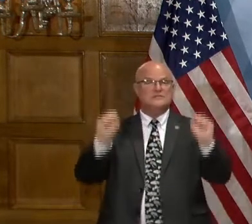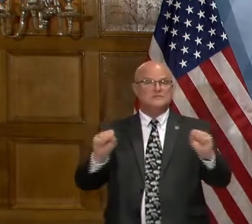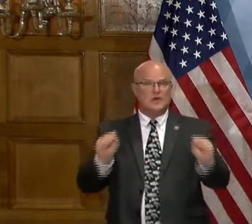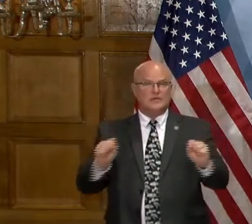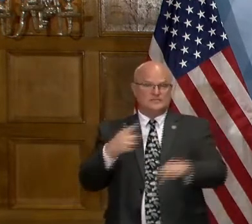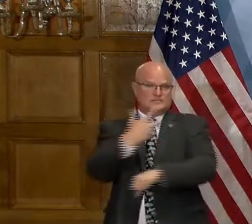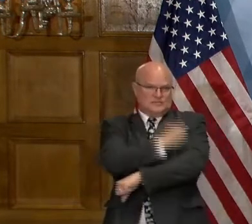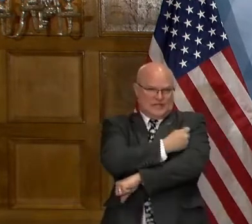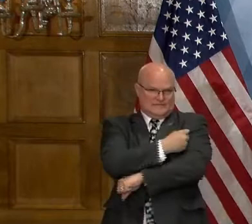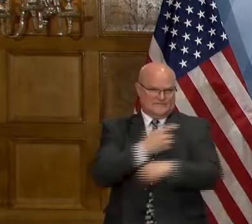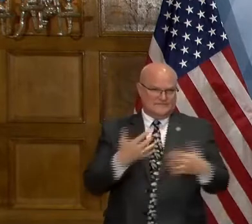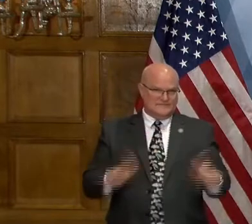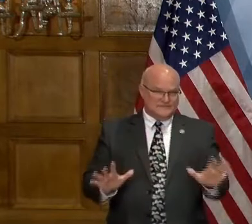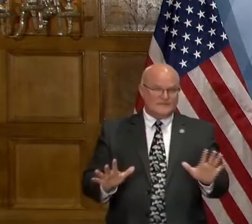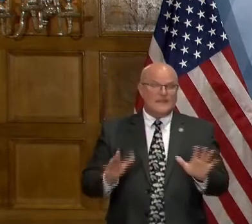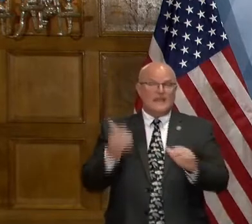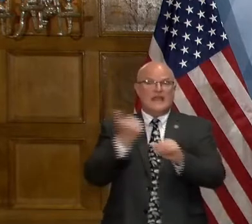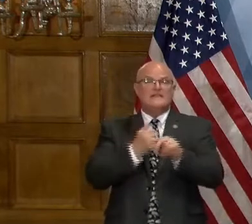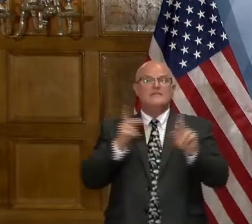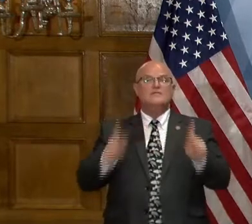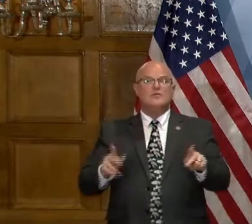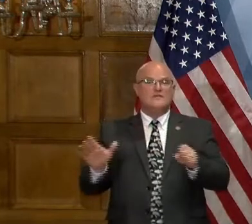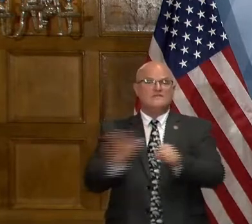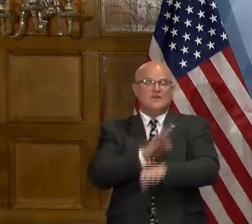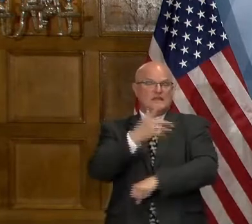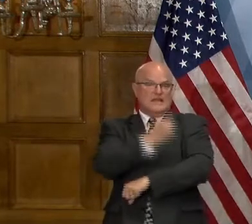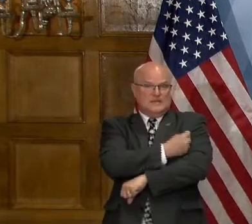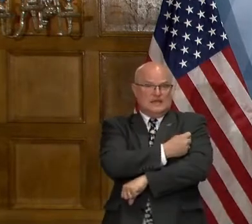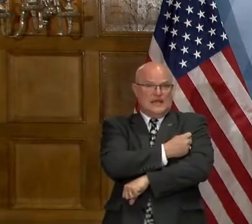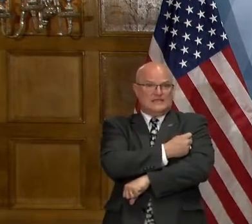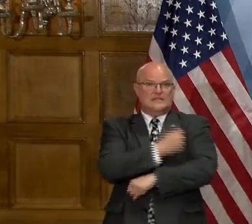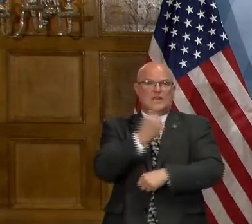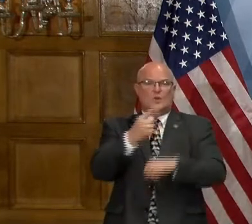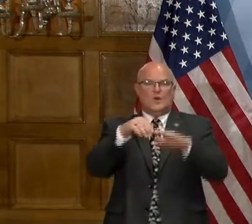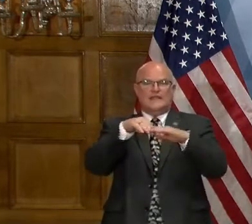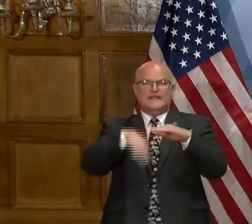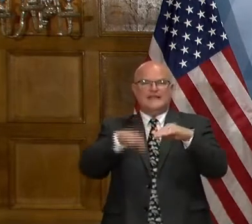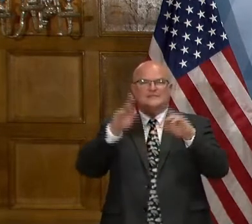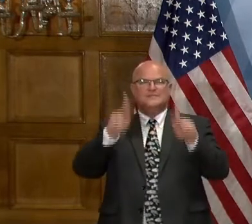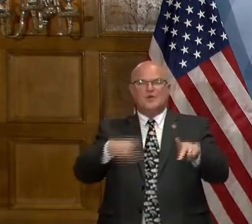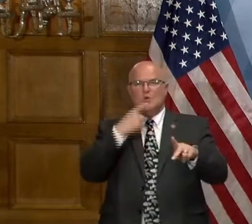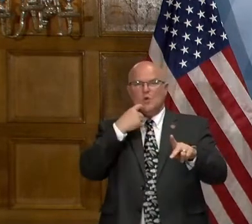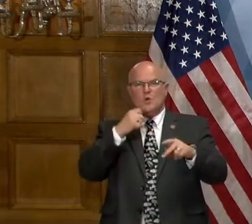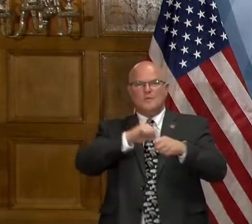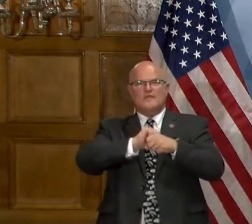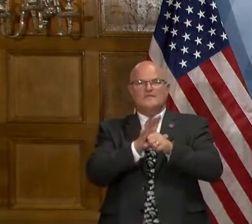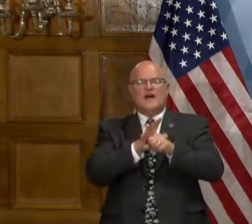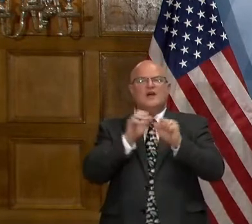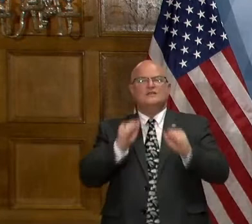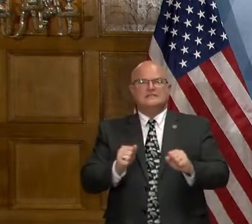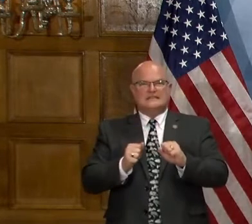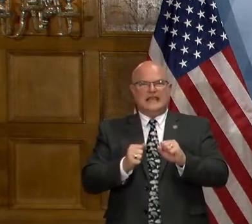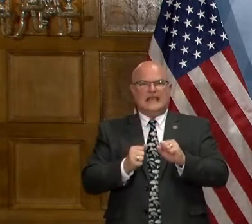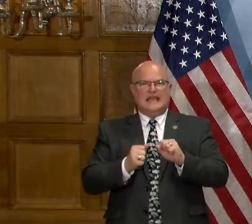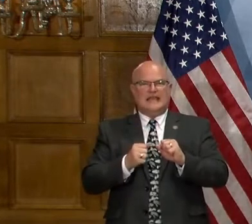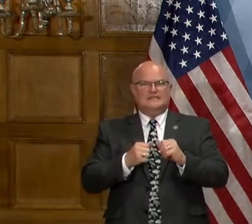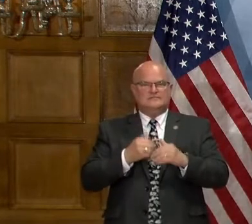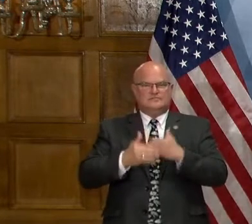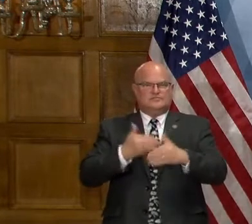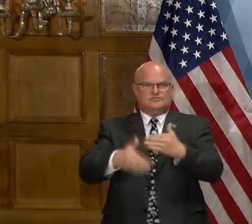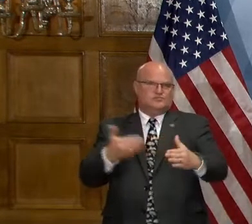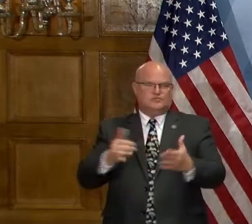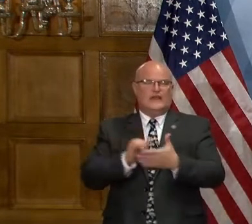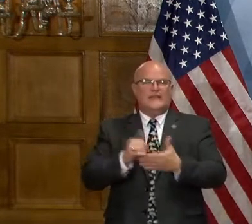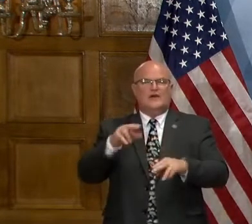be immunized. Every person that's fully immunized is one less person in whom the virus can replicate, and that will decrease in the